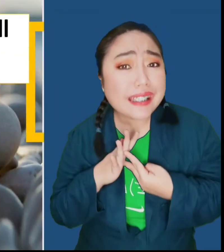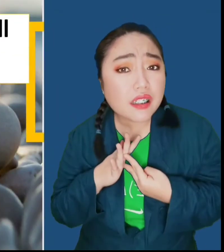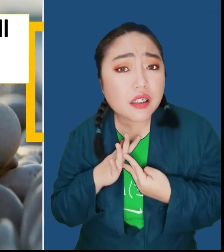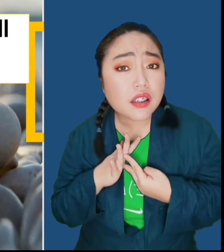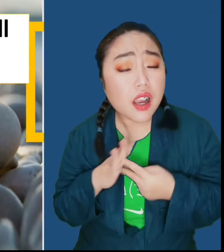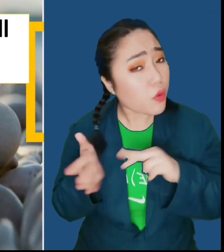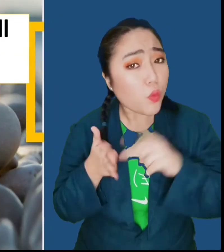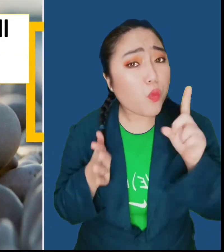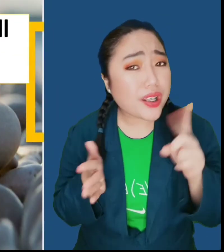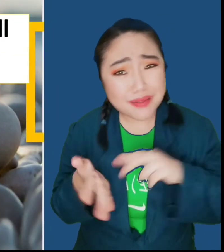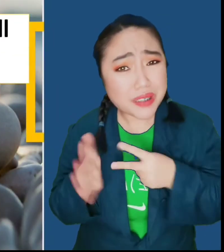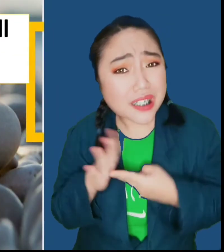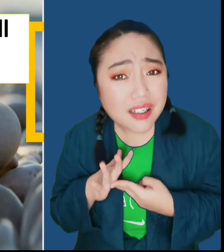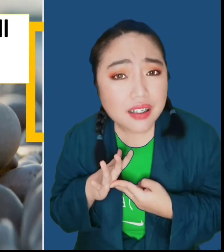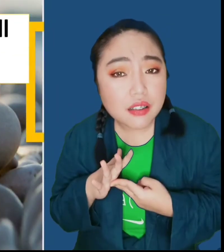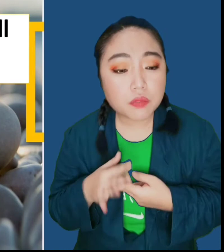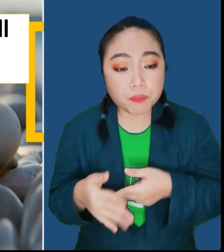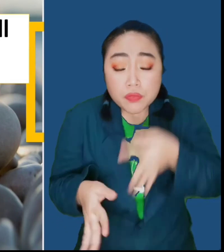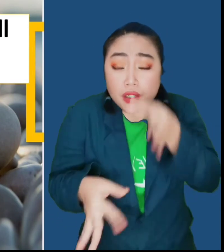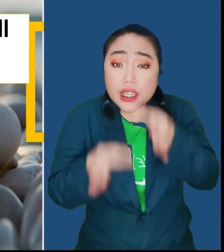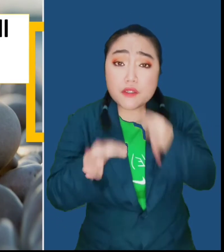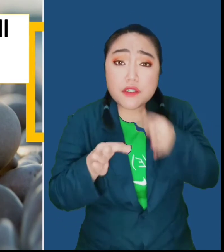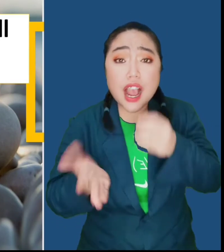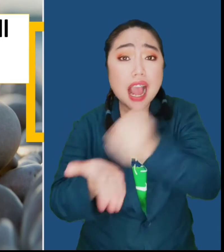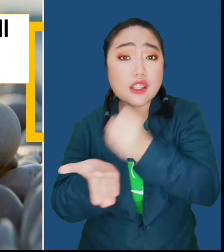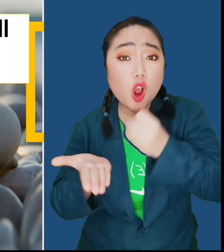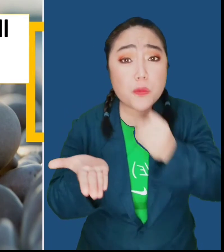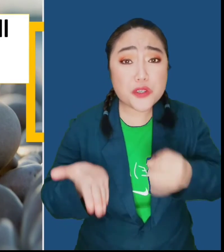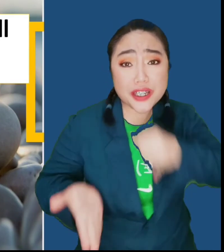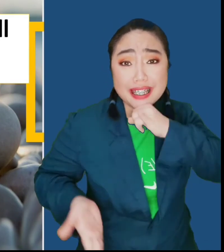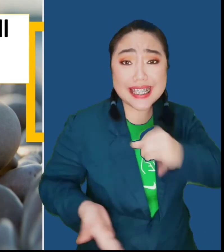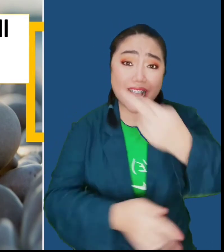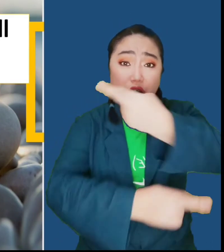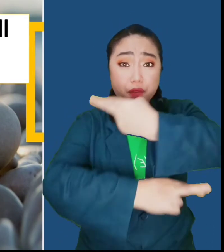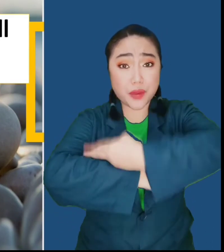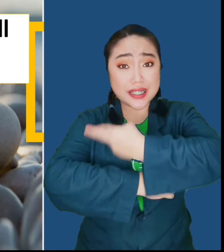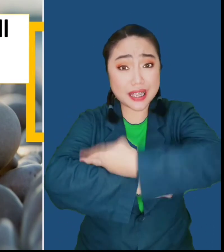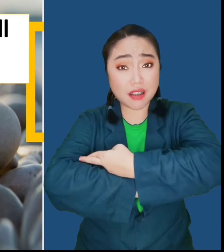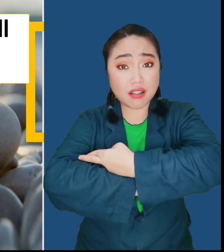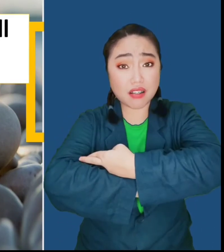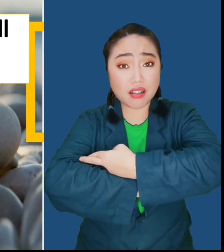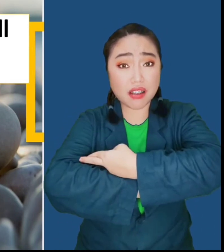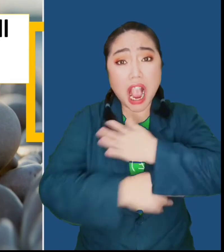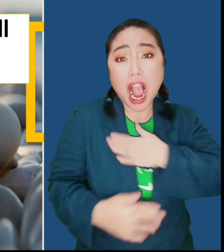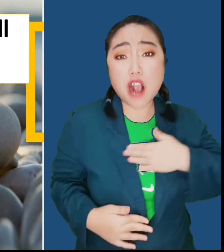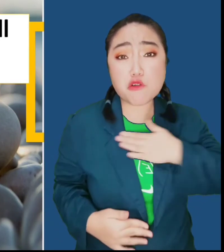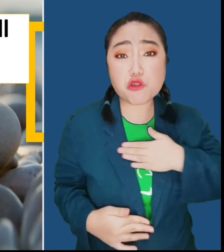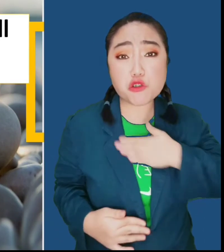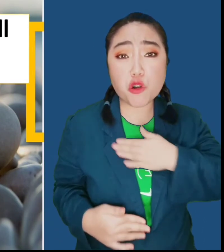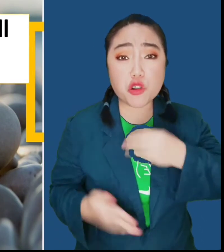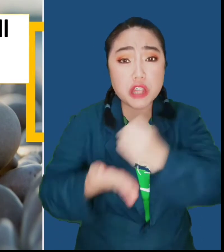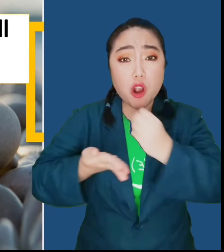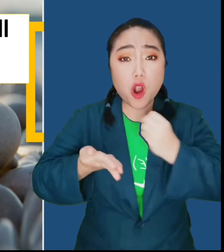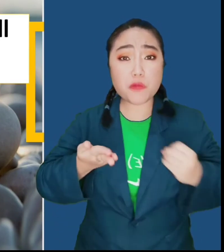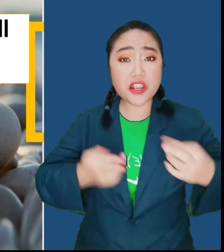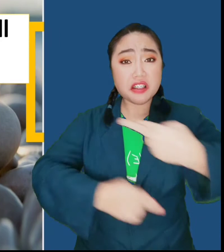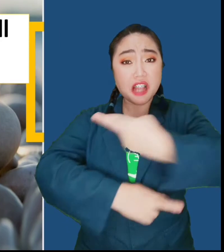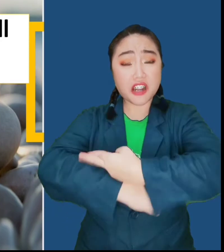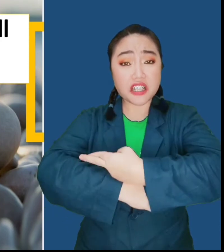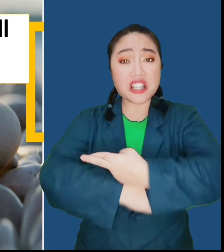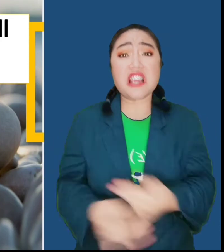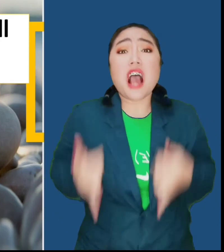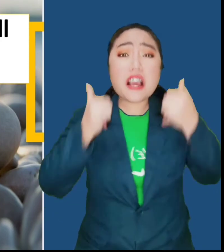What does it mean? If the object is at rest, the object would want to stay at